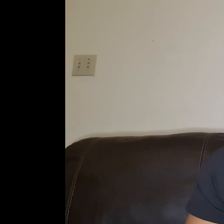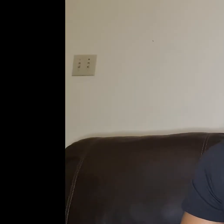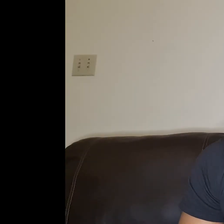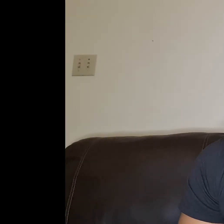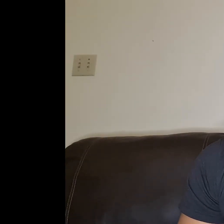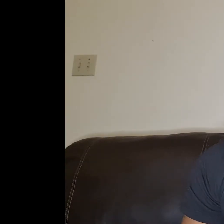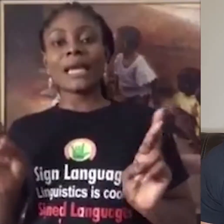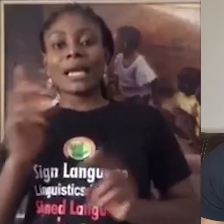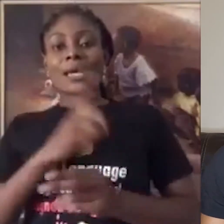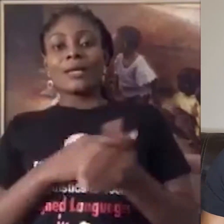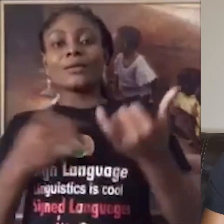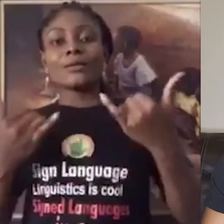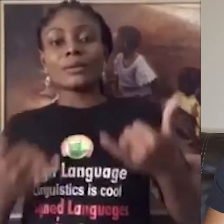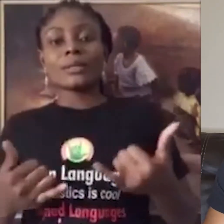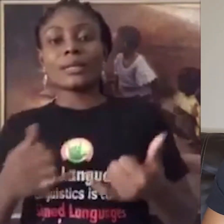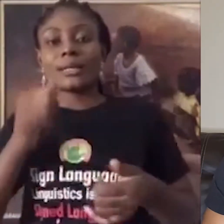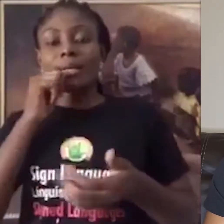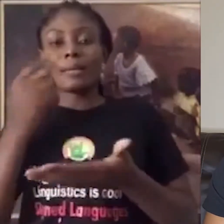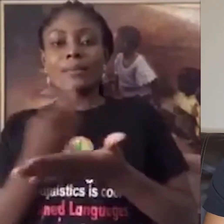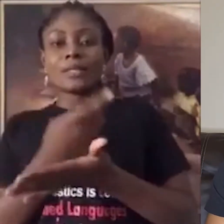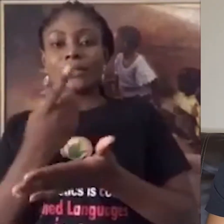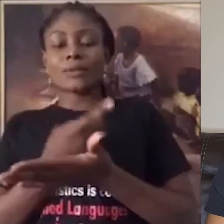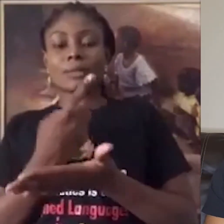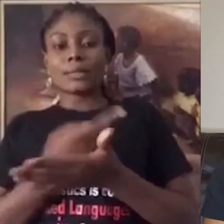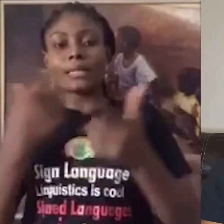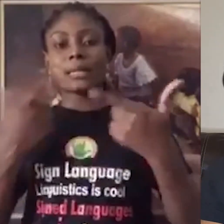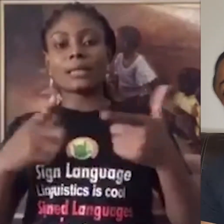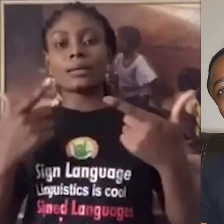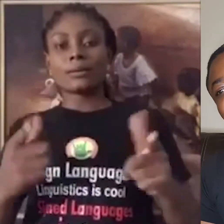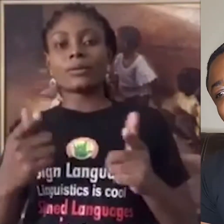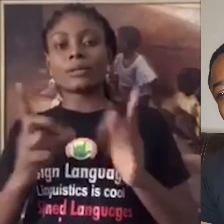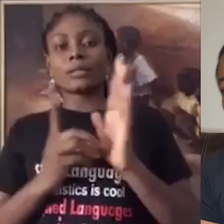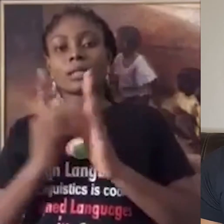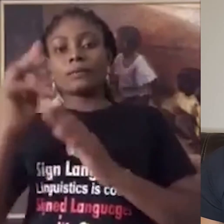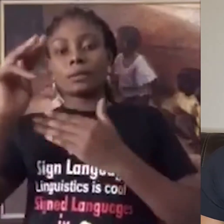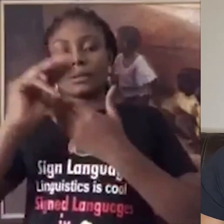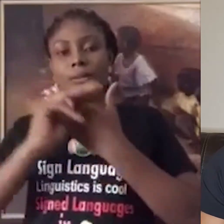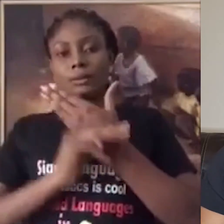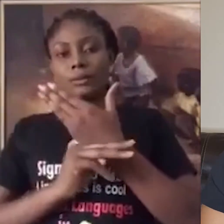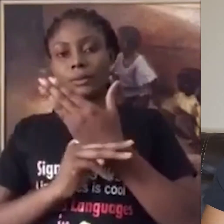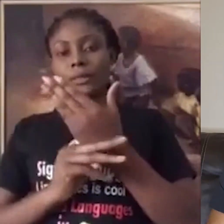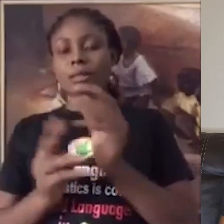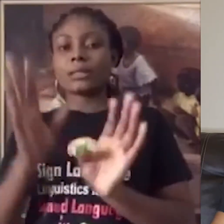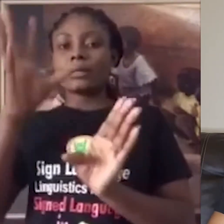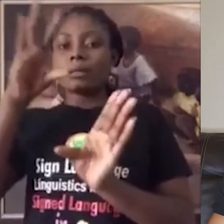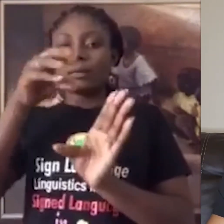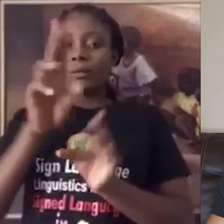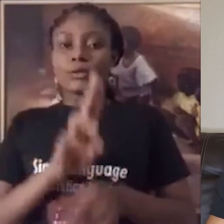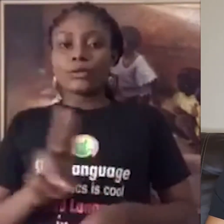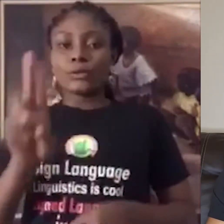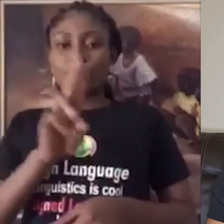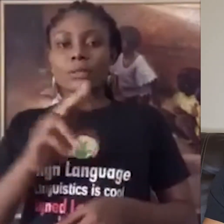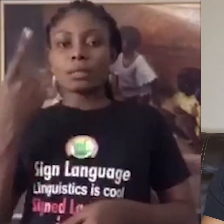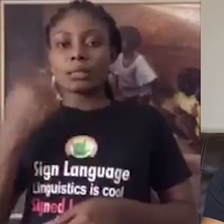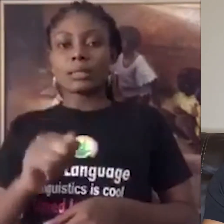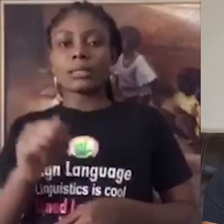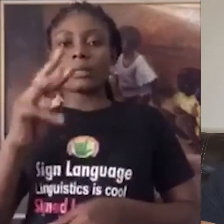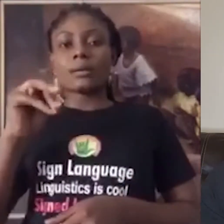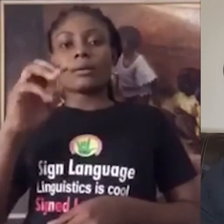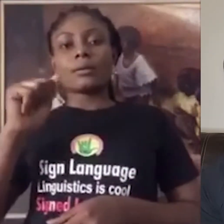Today, I am discussing the topic language development in deaf children, incorporating the